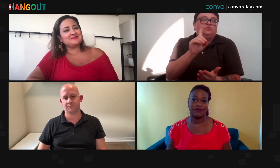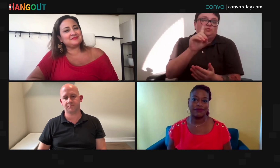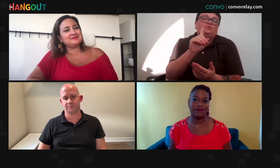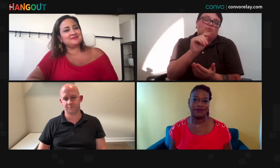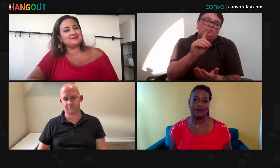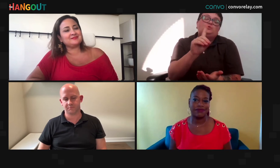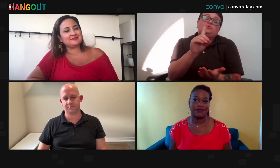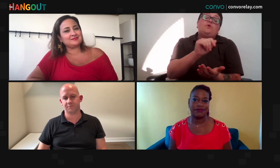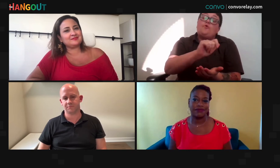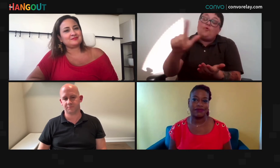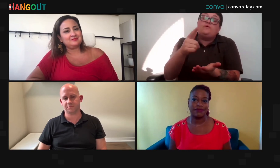and all therapists